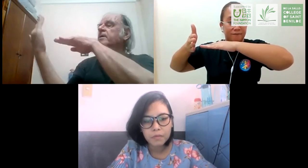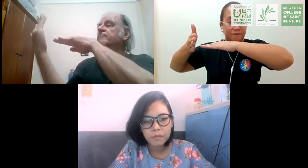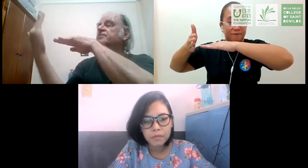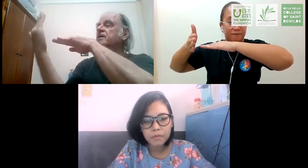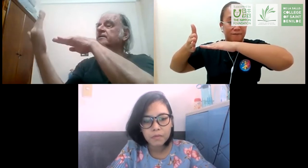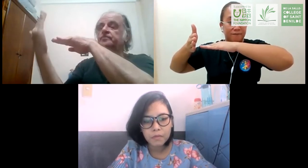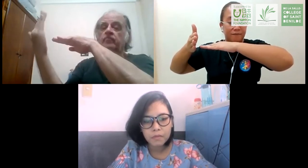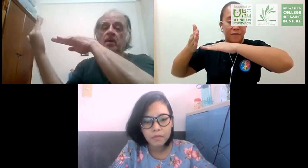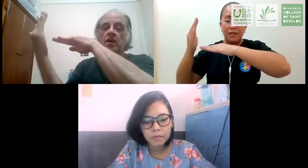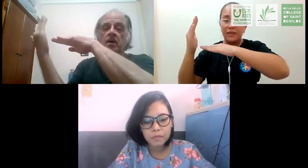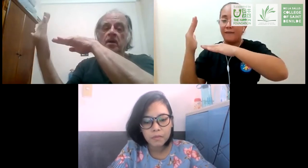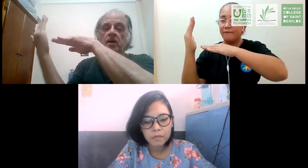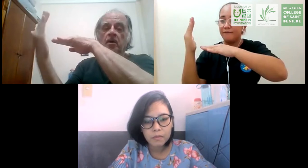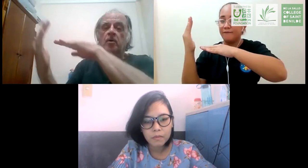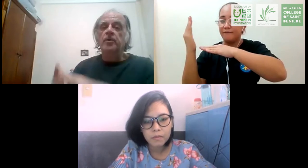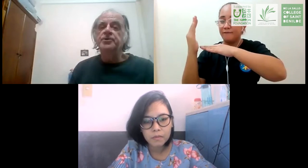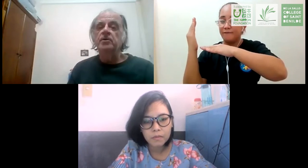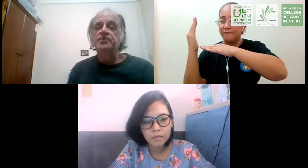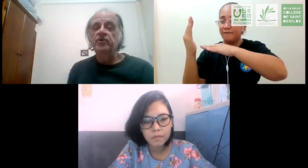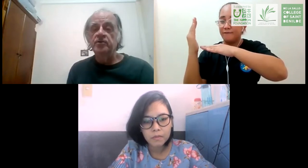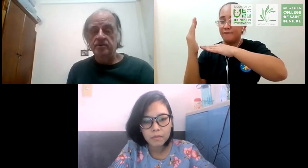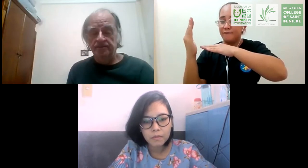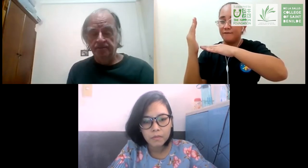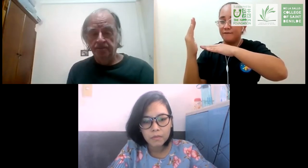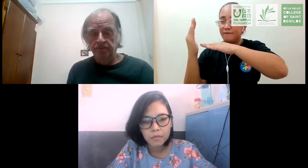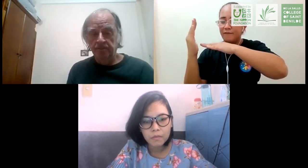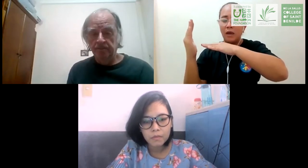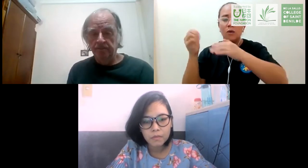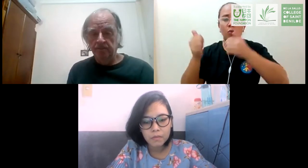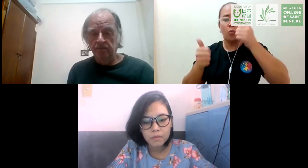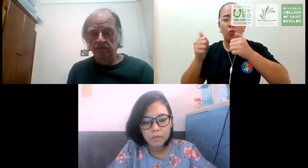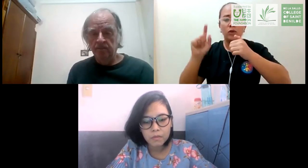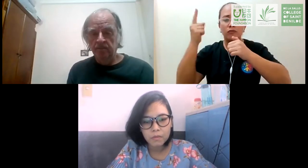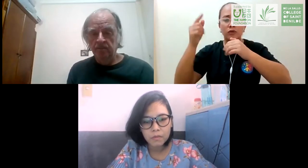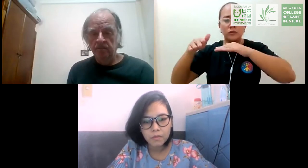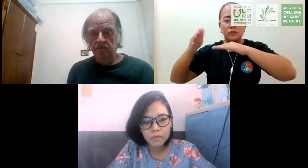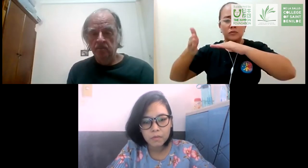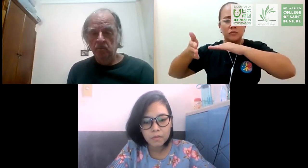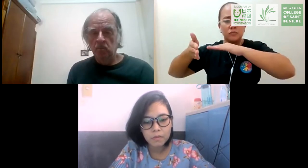say you have this sign. Which goes first?